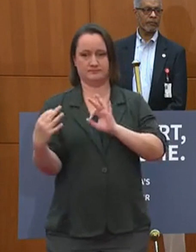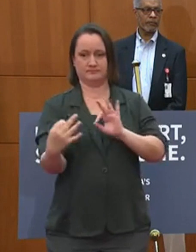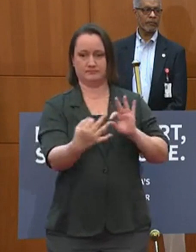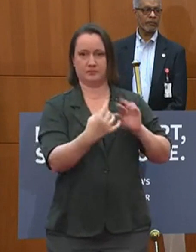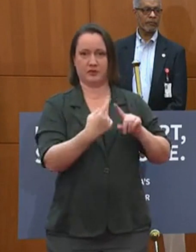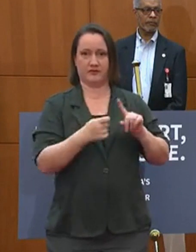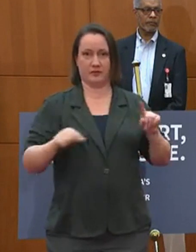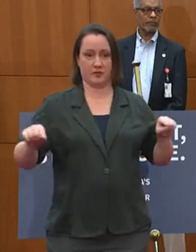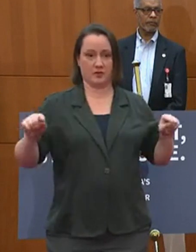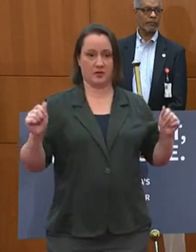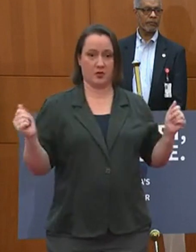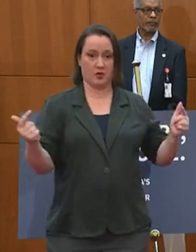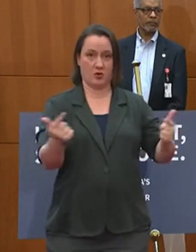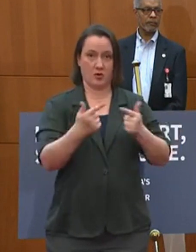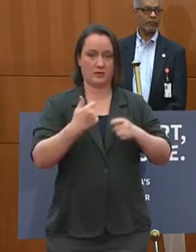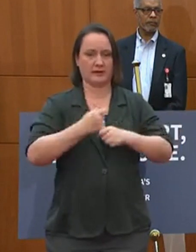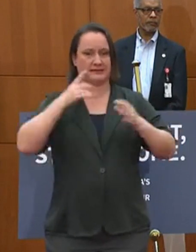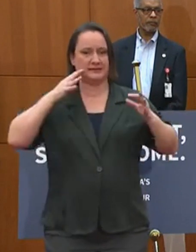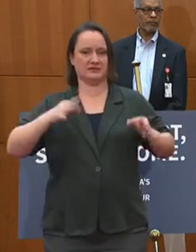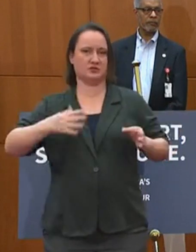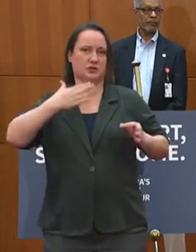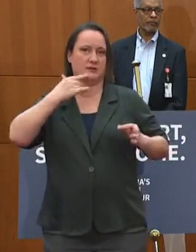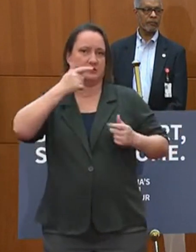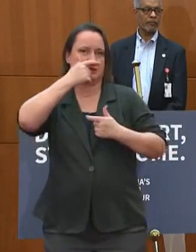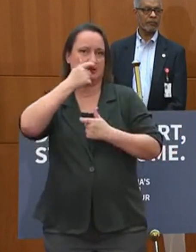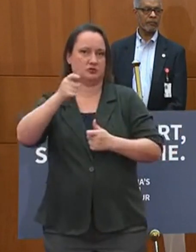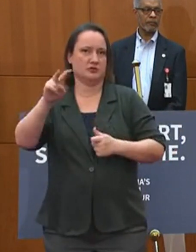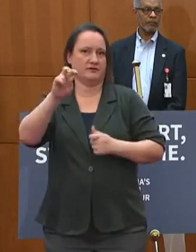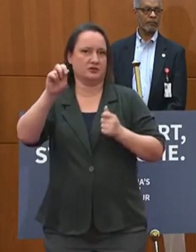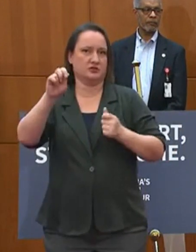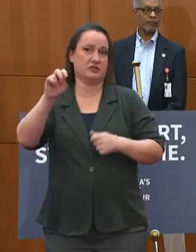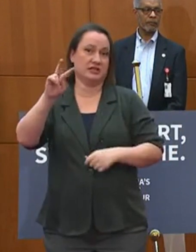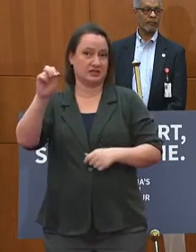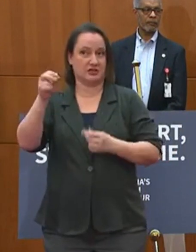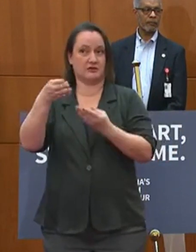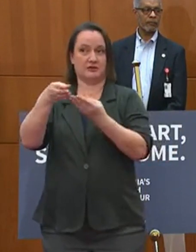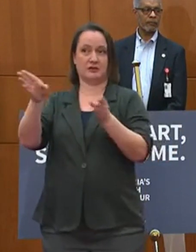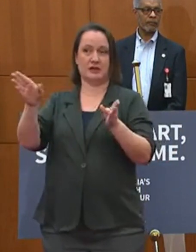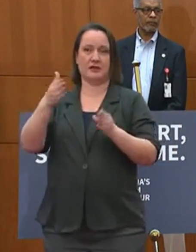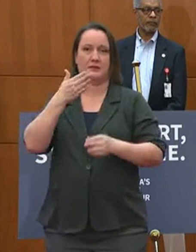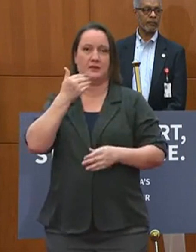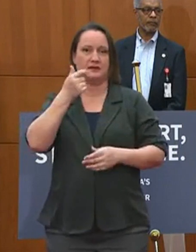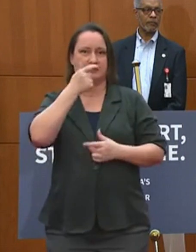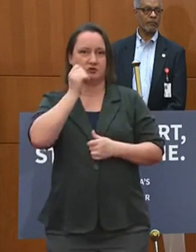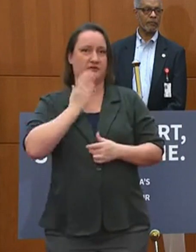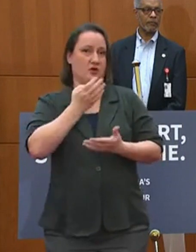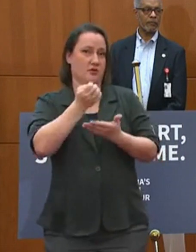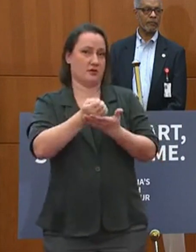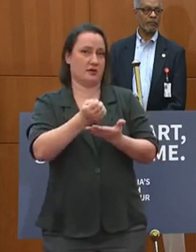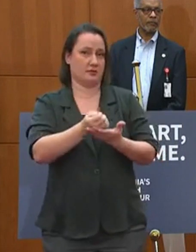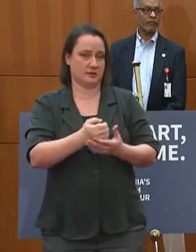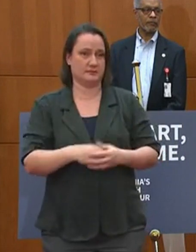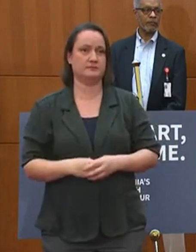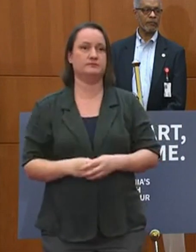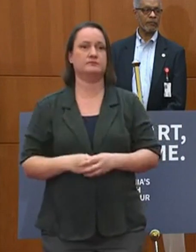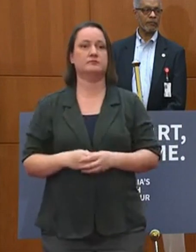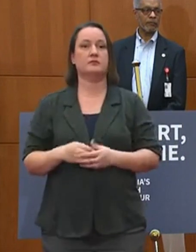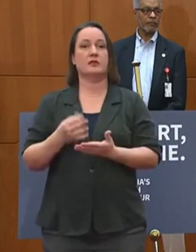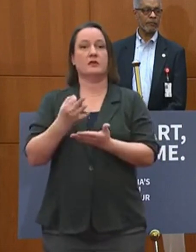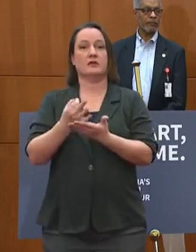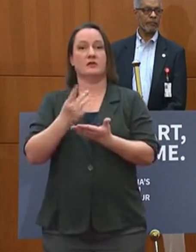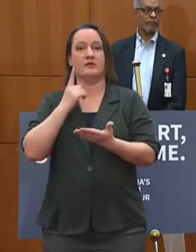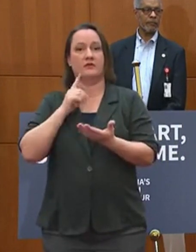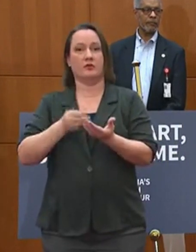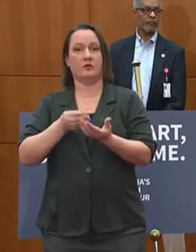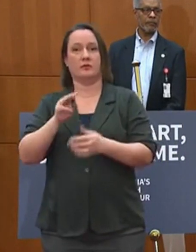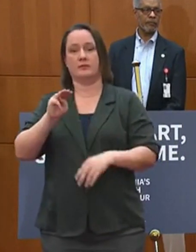these individuals, make a decision that's in the best interest of Virginia and the best interest of our economy. Regarding the funding for municipalities,